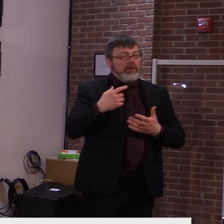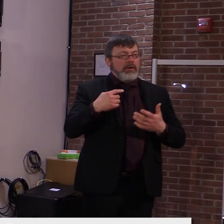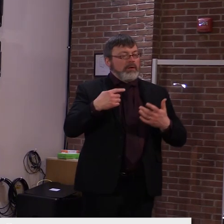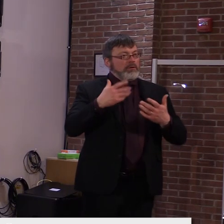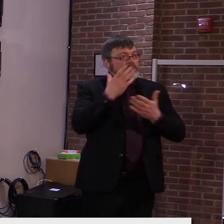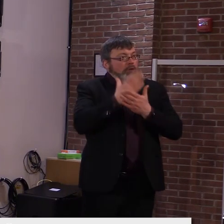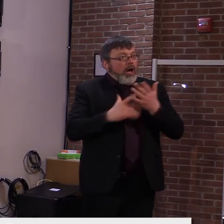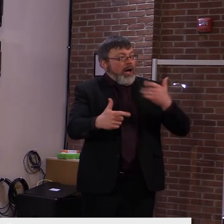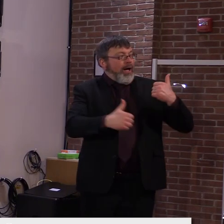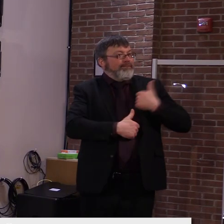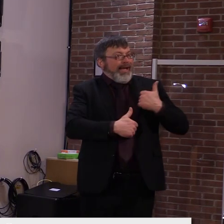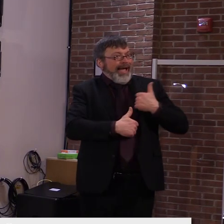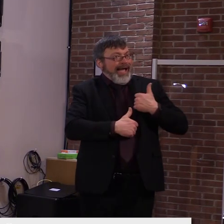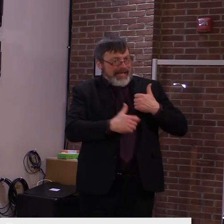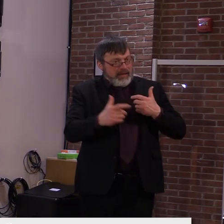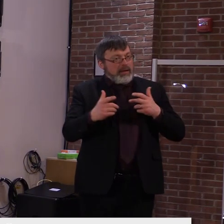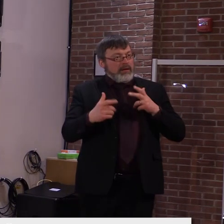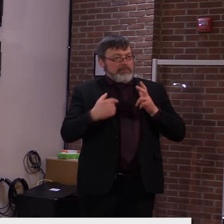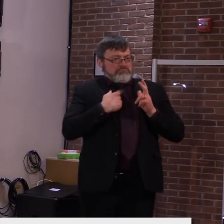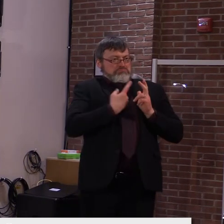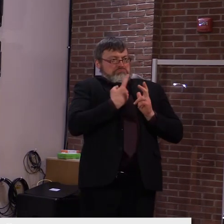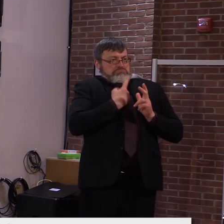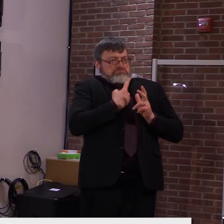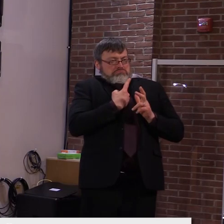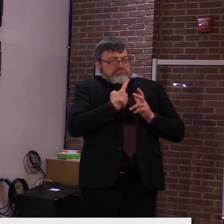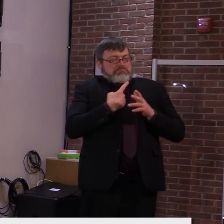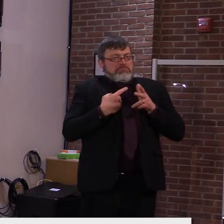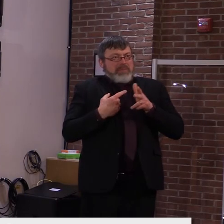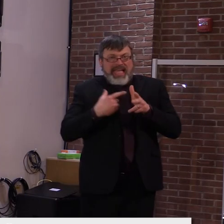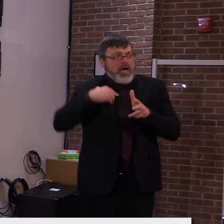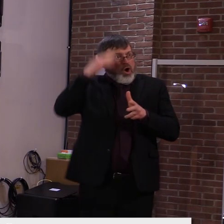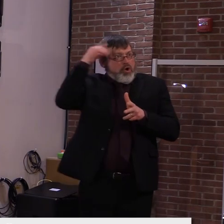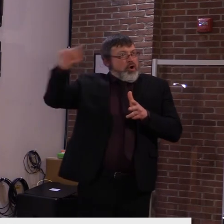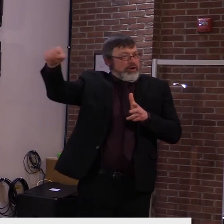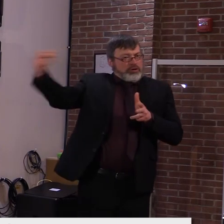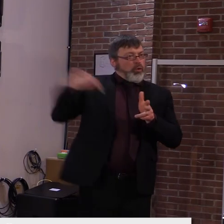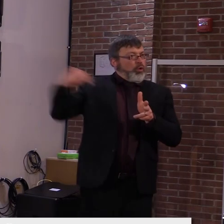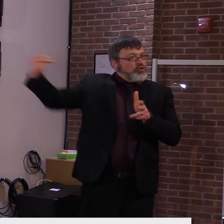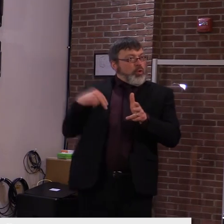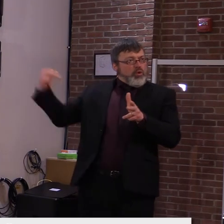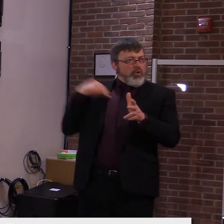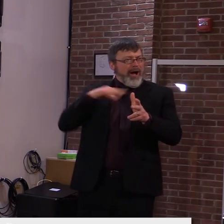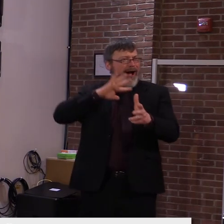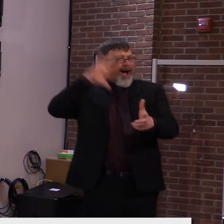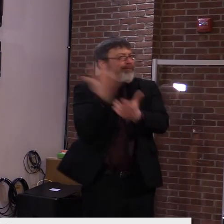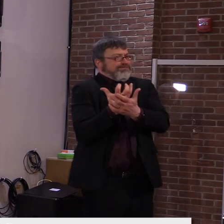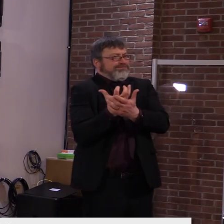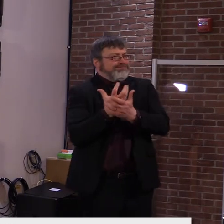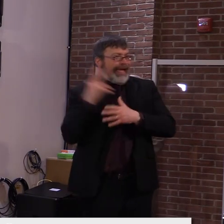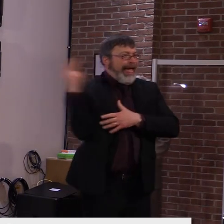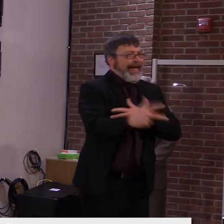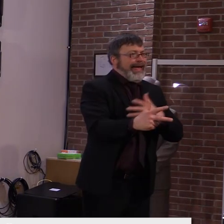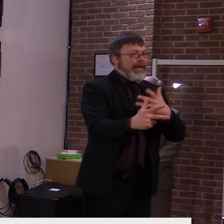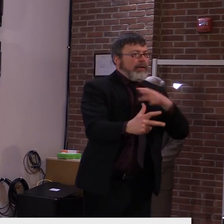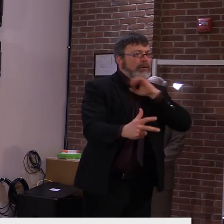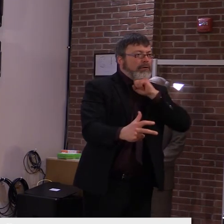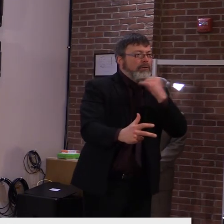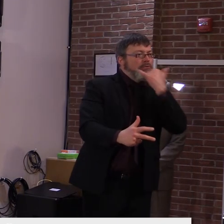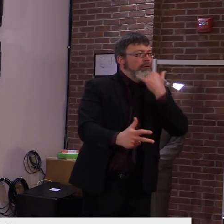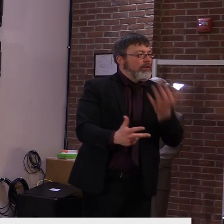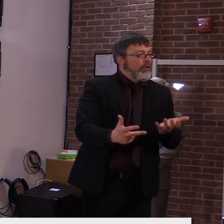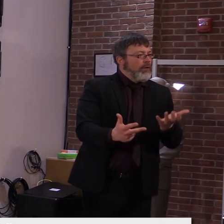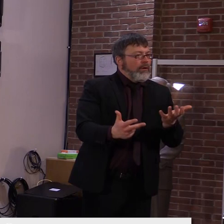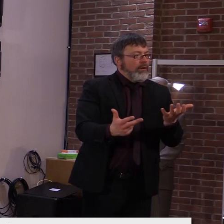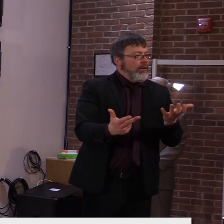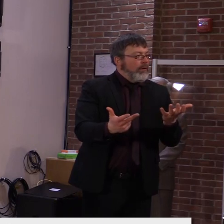police were turning people away. Now, I know the clinic was offered by the VA, but it sounds like there was zero coordination